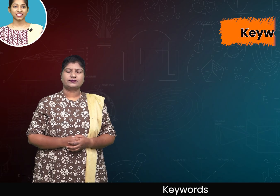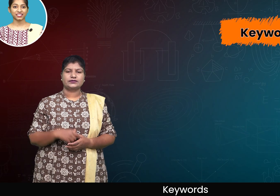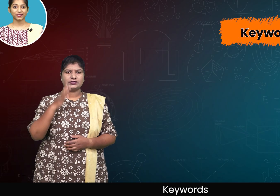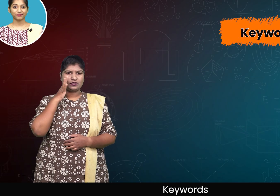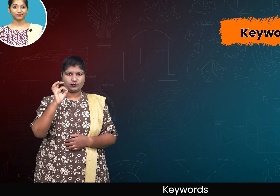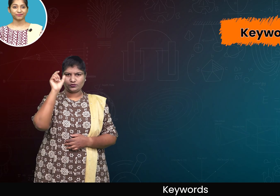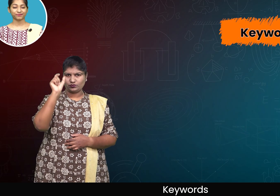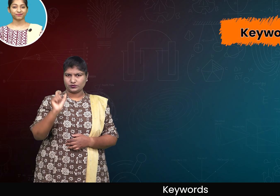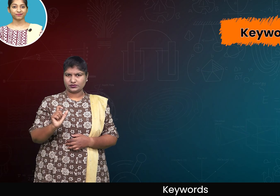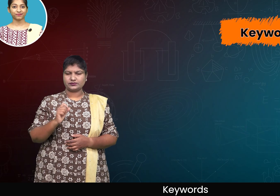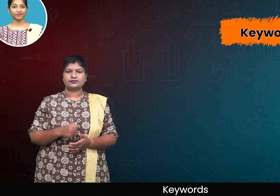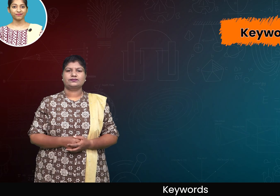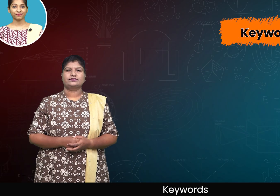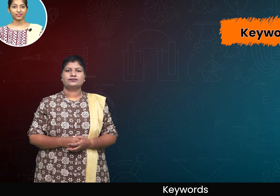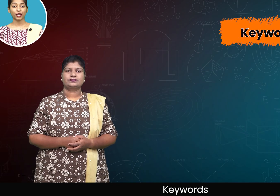Keywords: